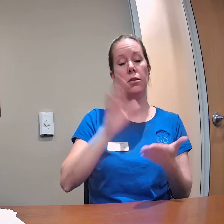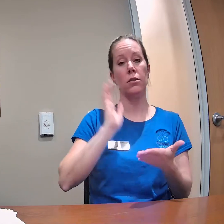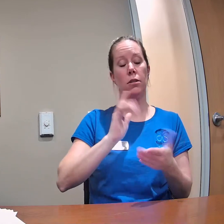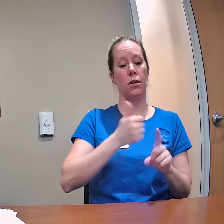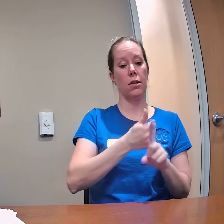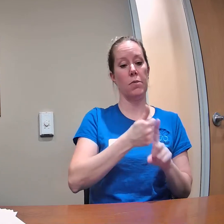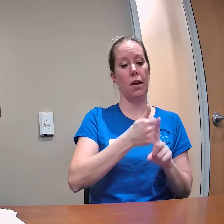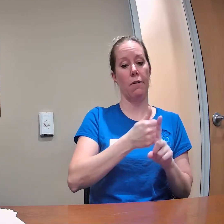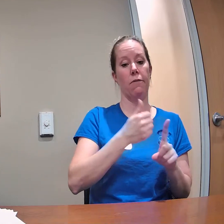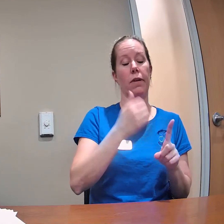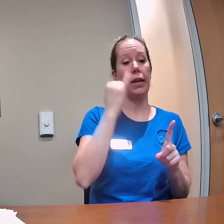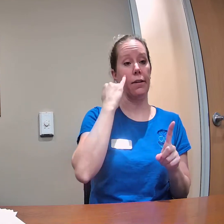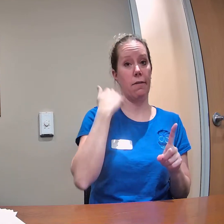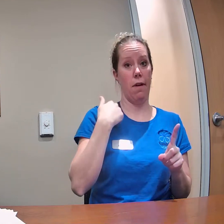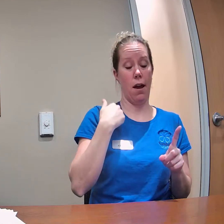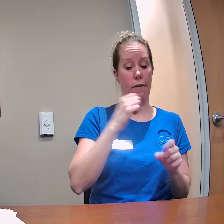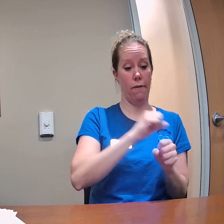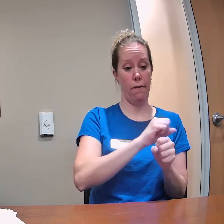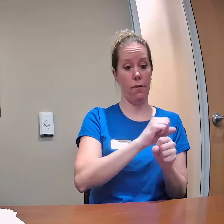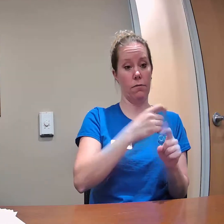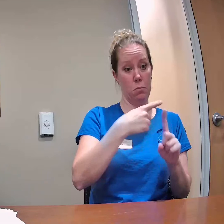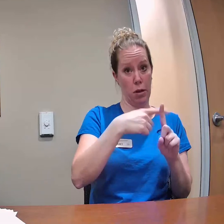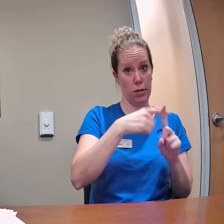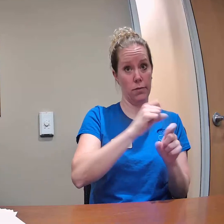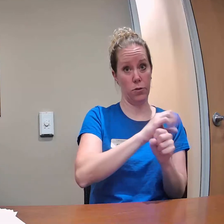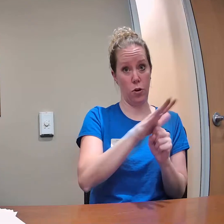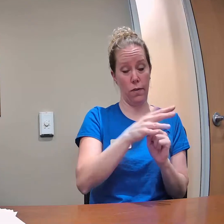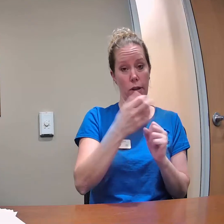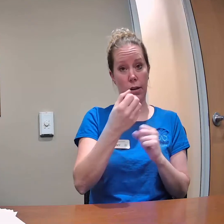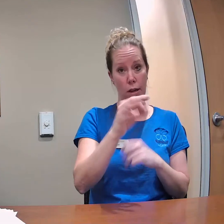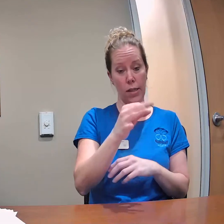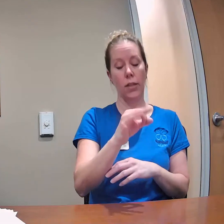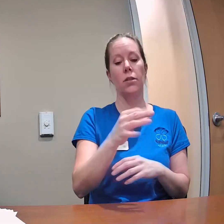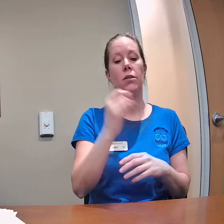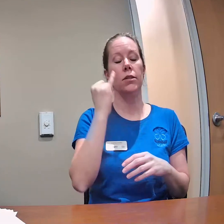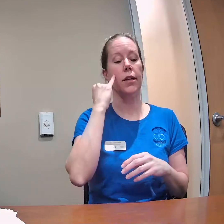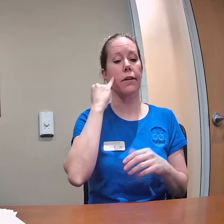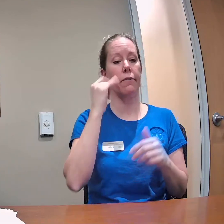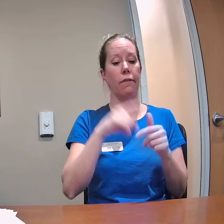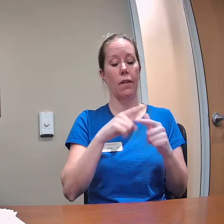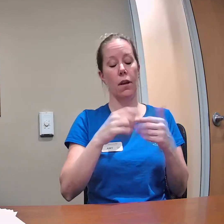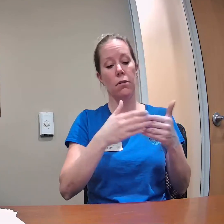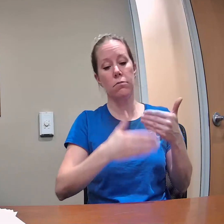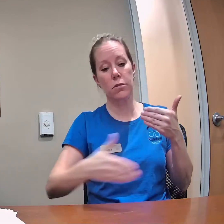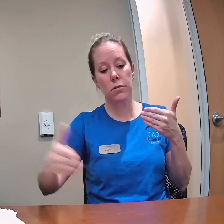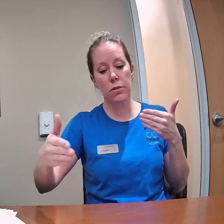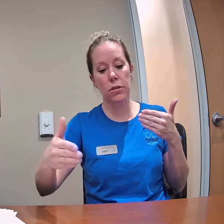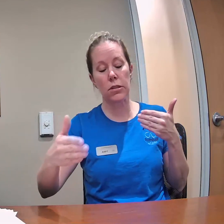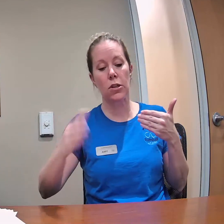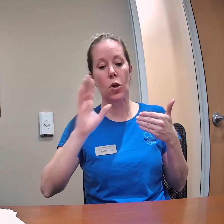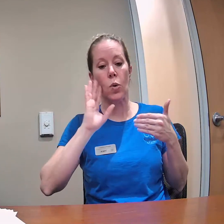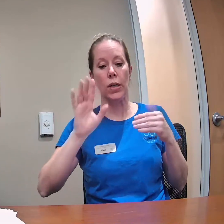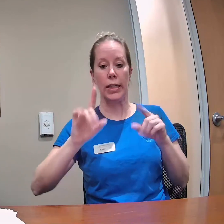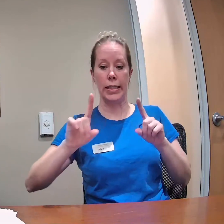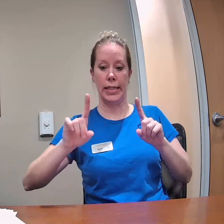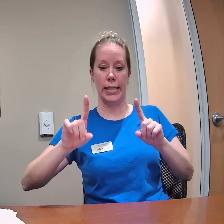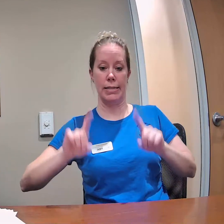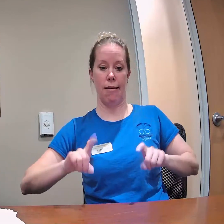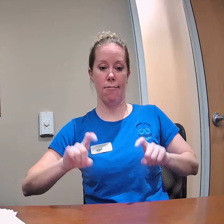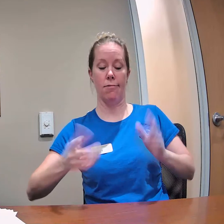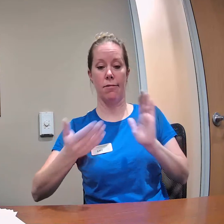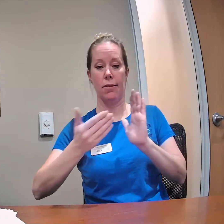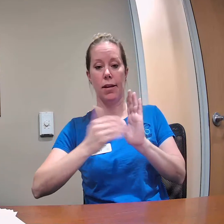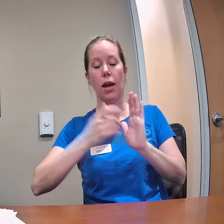and then they're cleared by the local public health unit, they should generally not be retested for surveillance